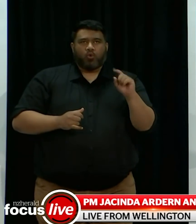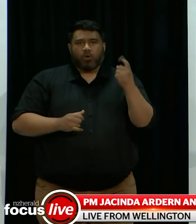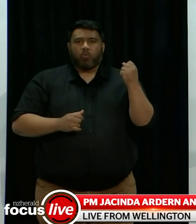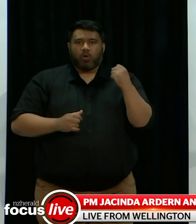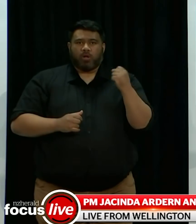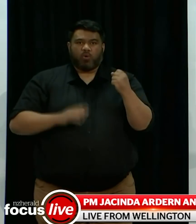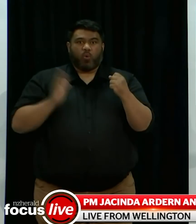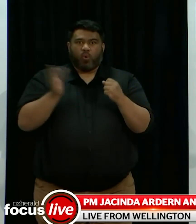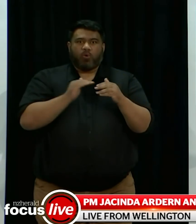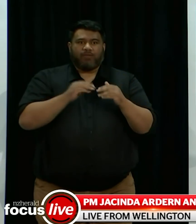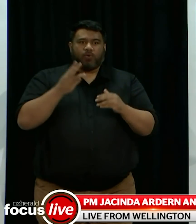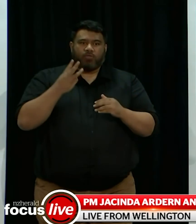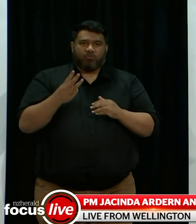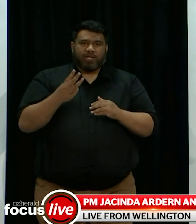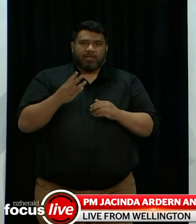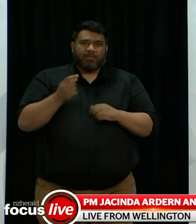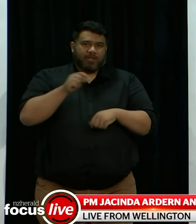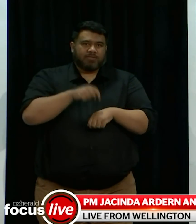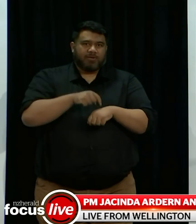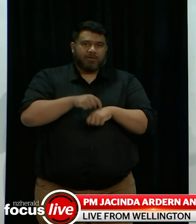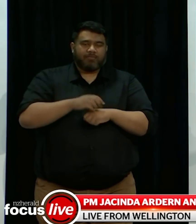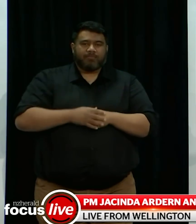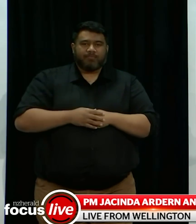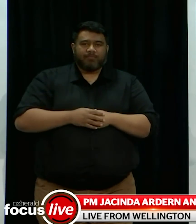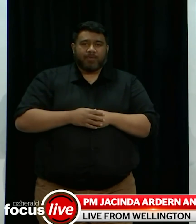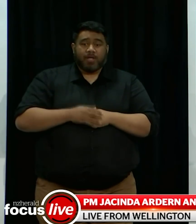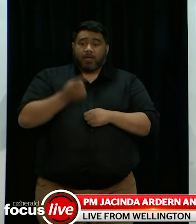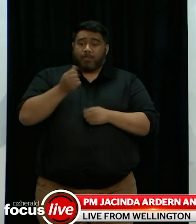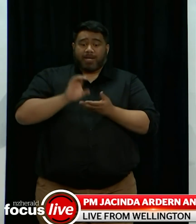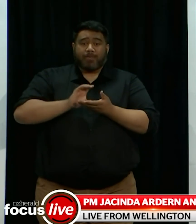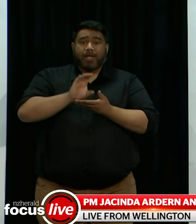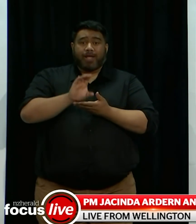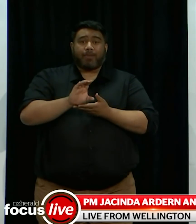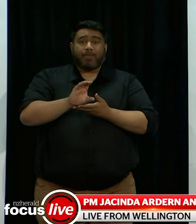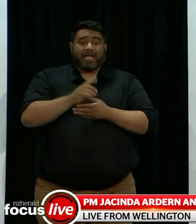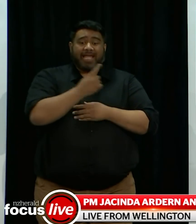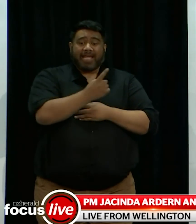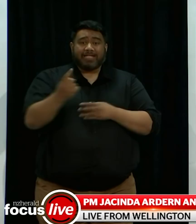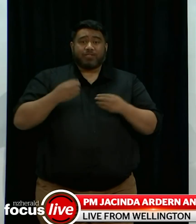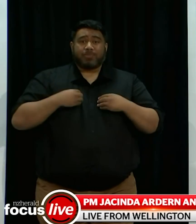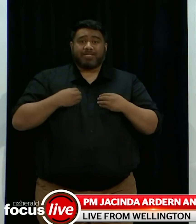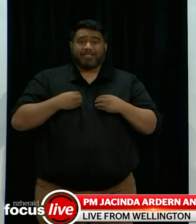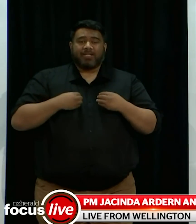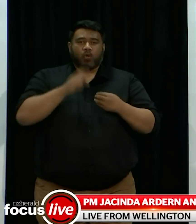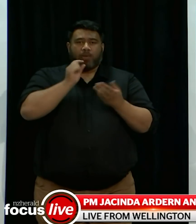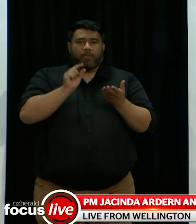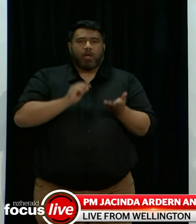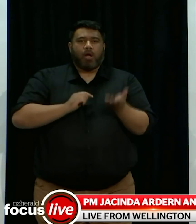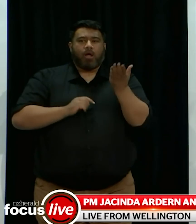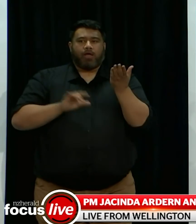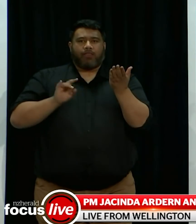alert level 3 at various points. The payment is at a higher per business rate than the